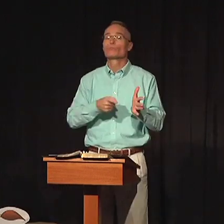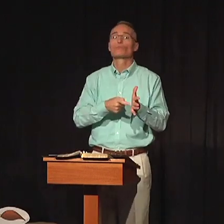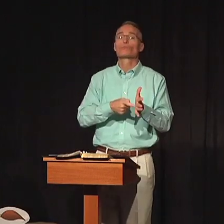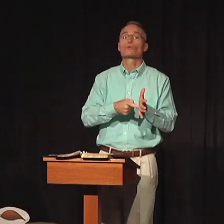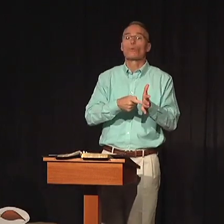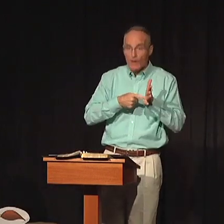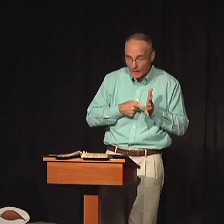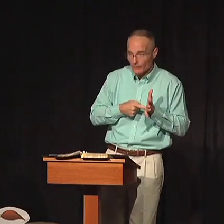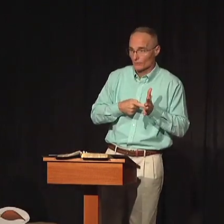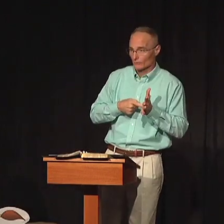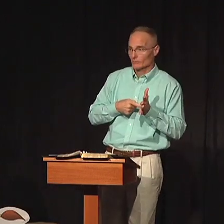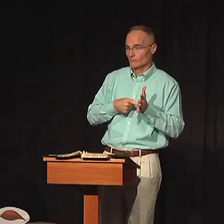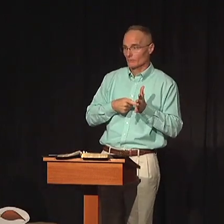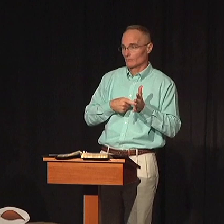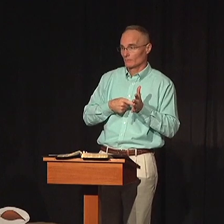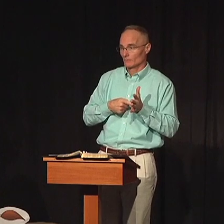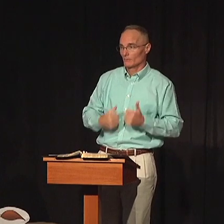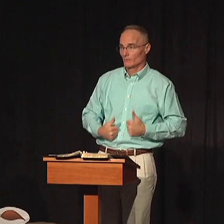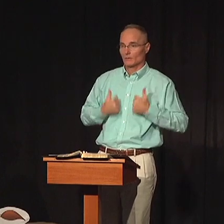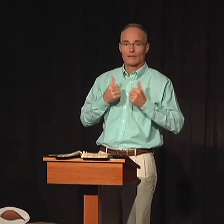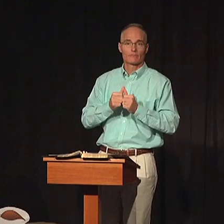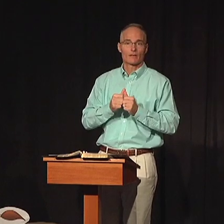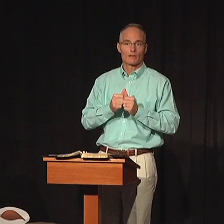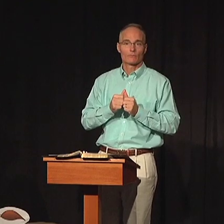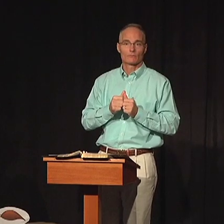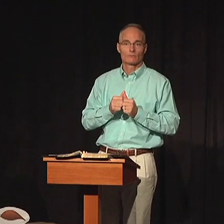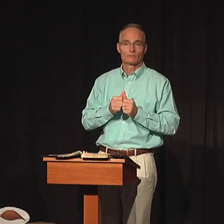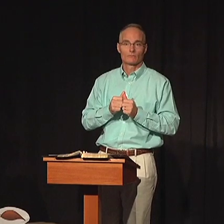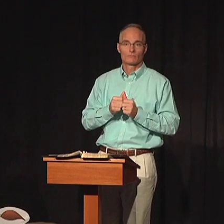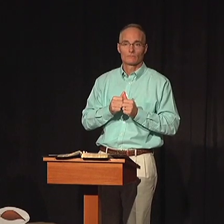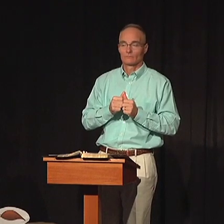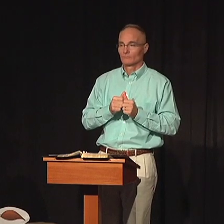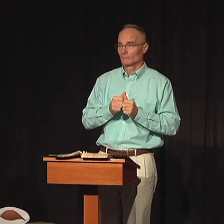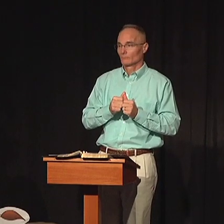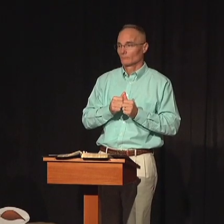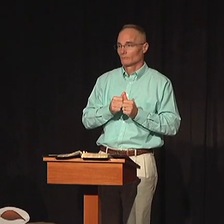kingdom. And that requires life together.